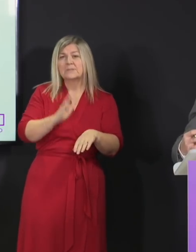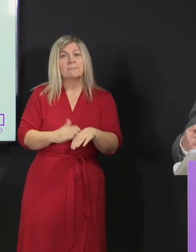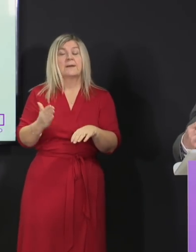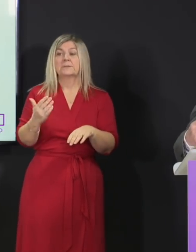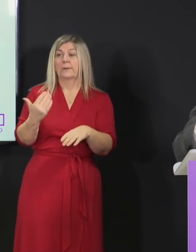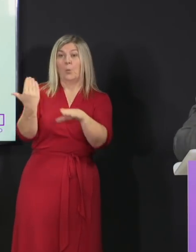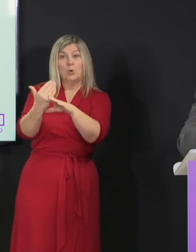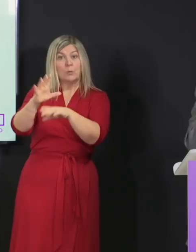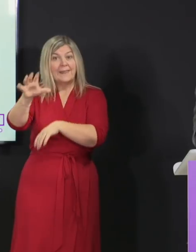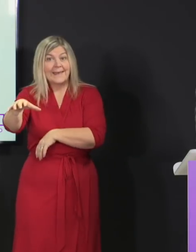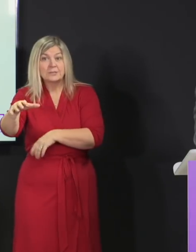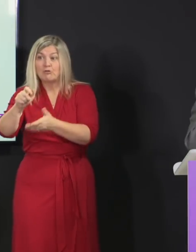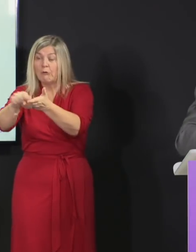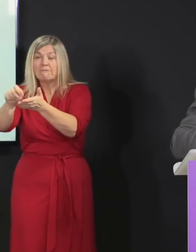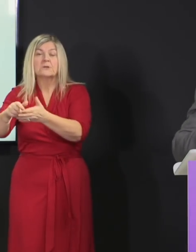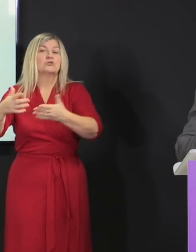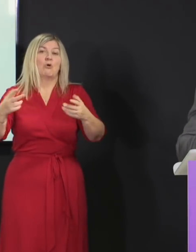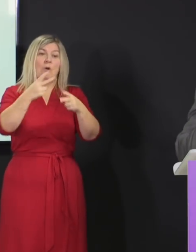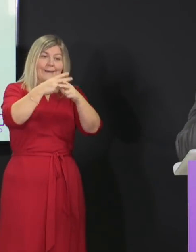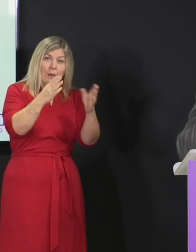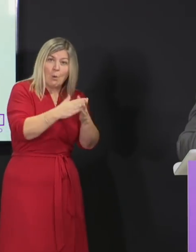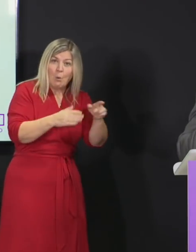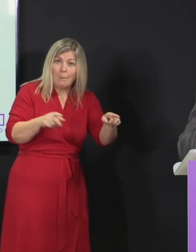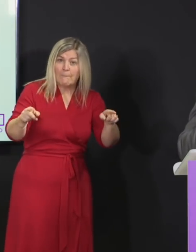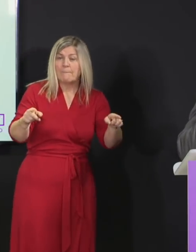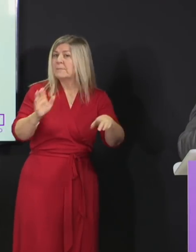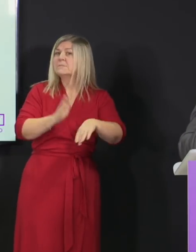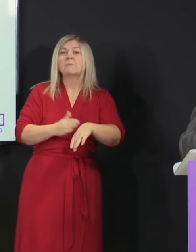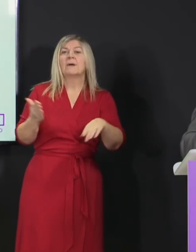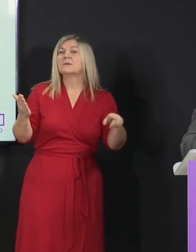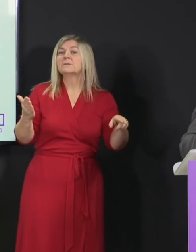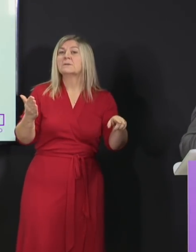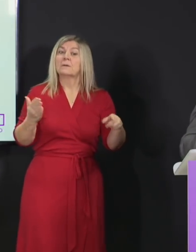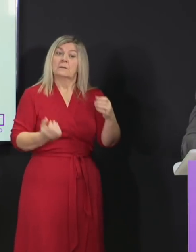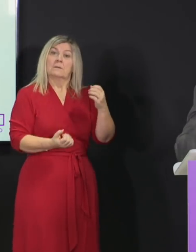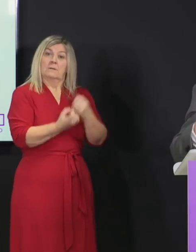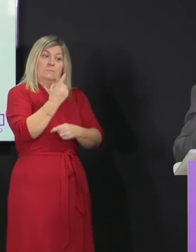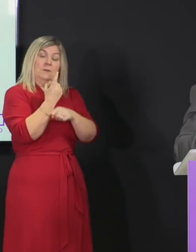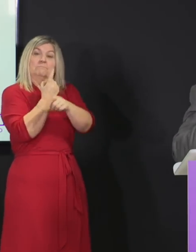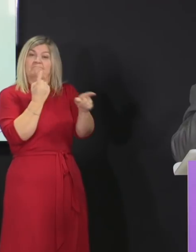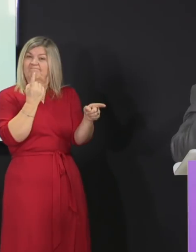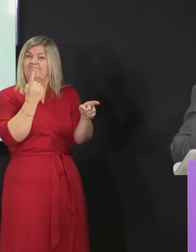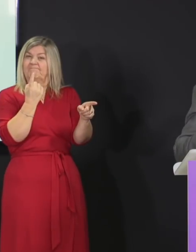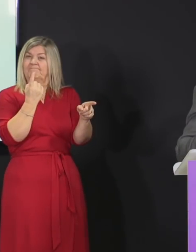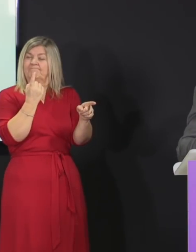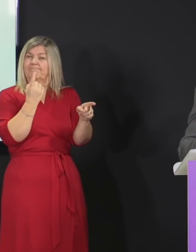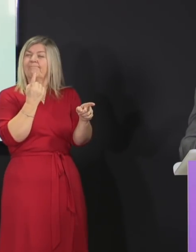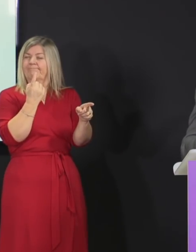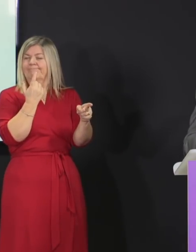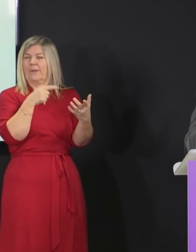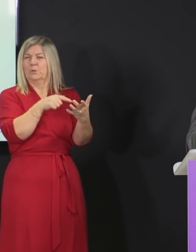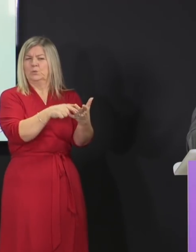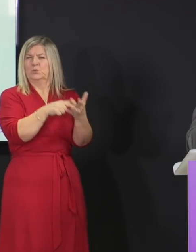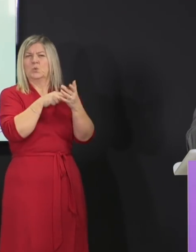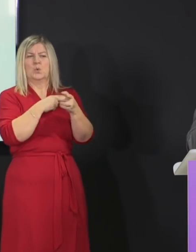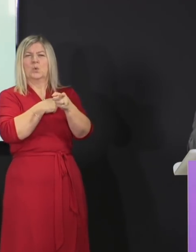workplace outbreak or whether it's a care home outbreak, what's happening in those institutions is generally very reflective of